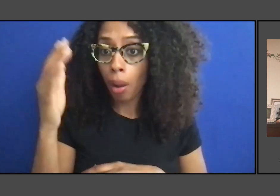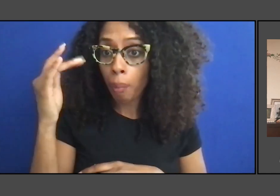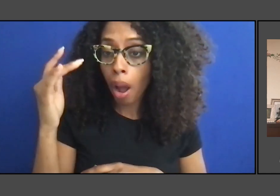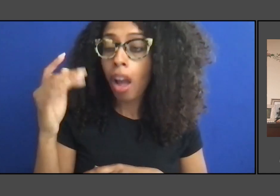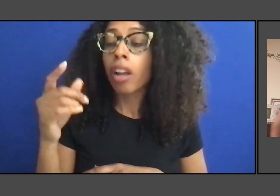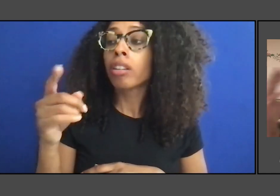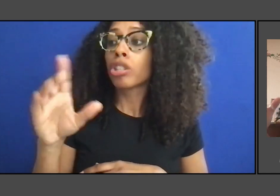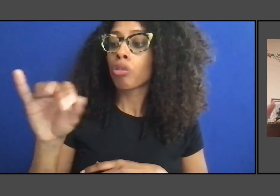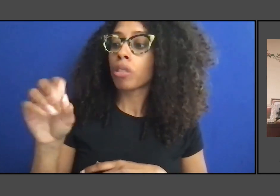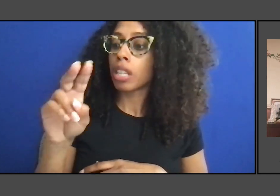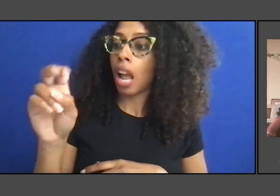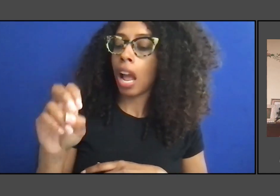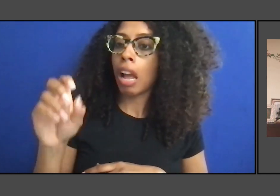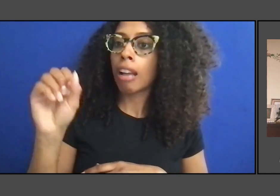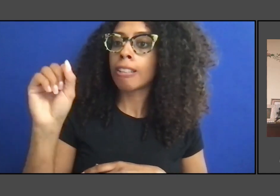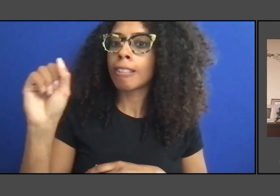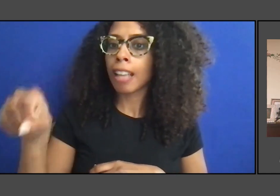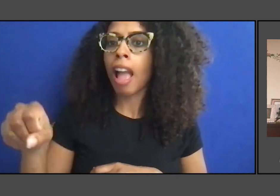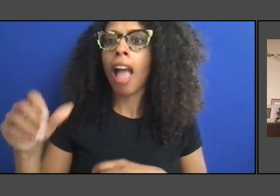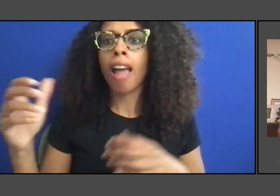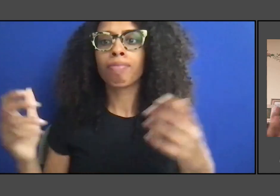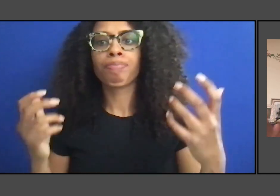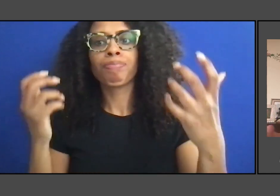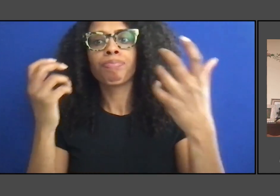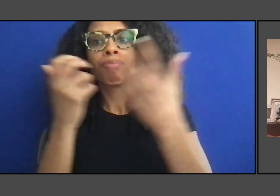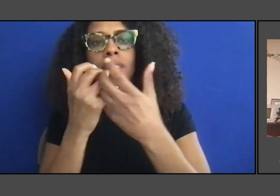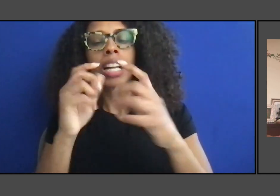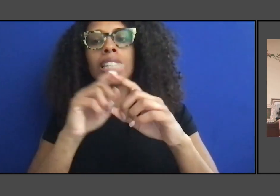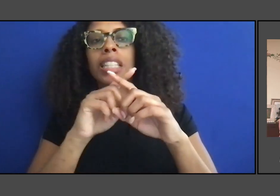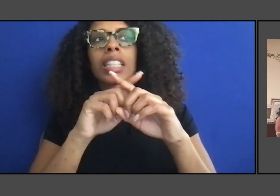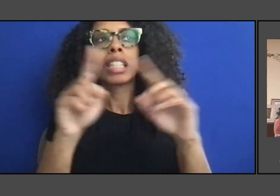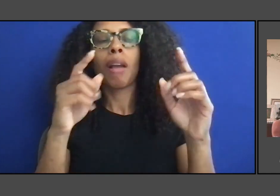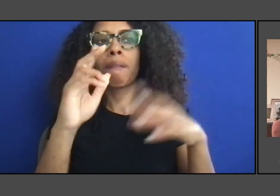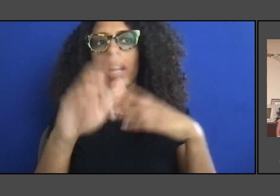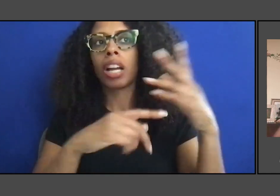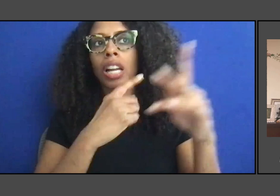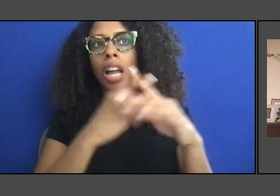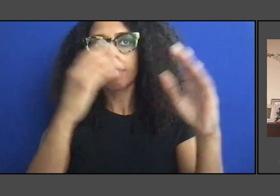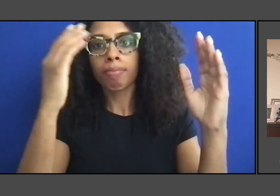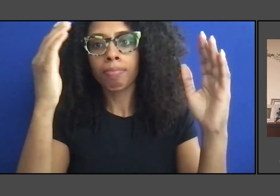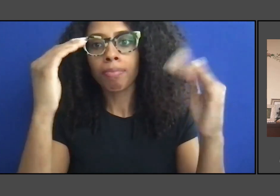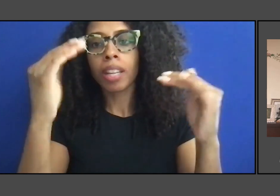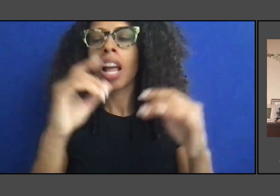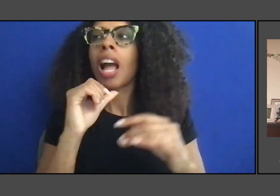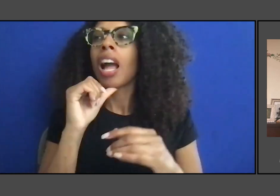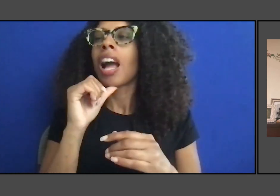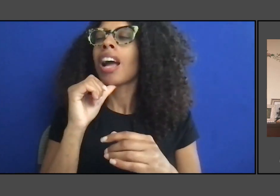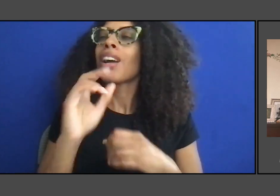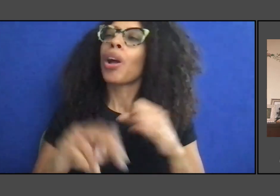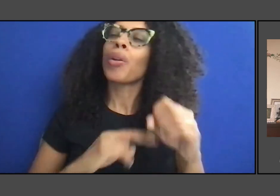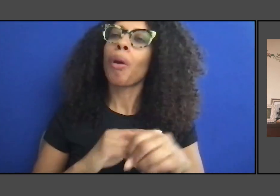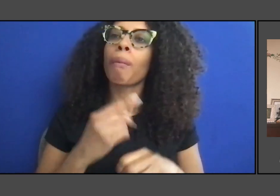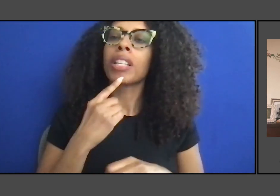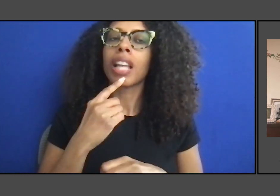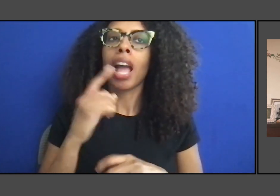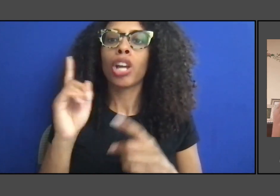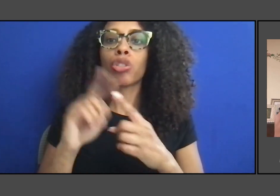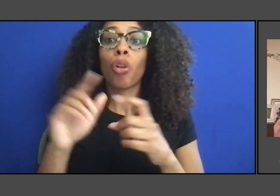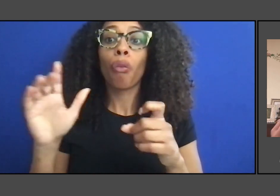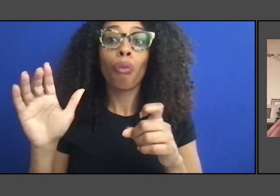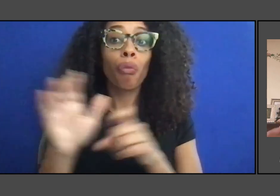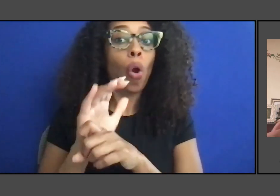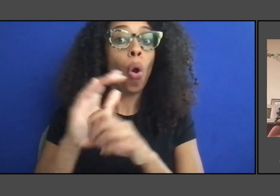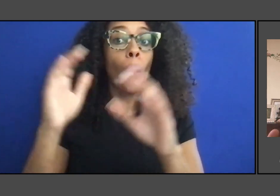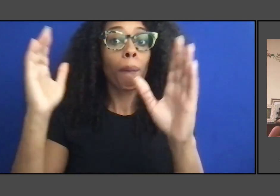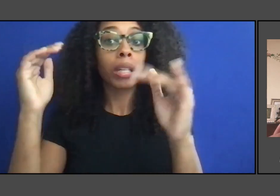live up to a different kind of potential. I don't want to say full, I normally say to its full potential. I think, some people may not like that because they're saying, well, what's